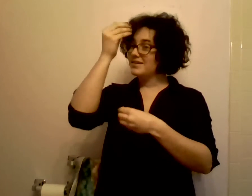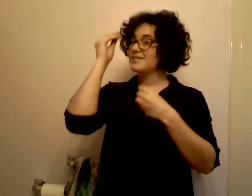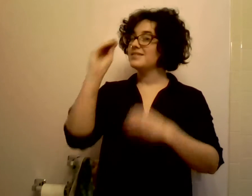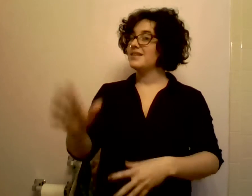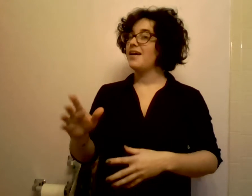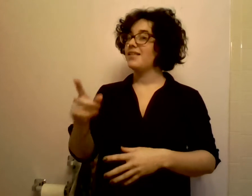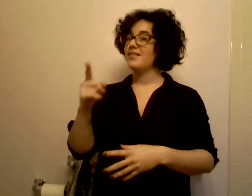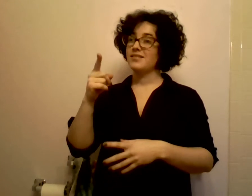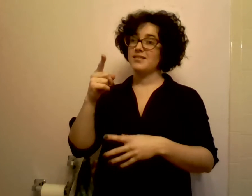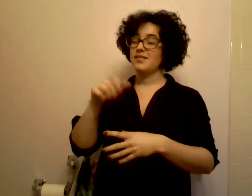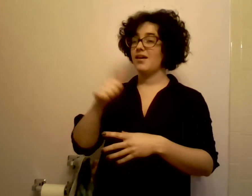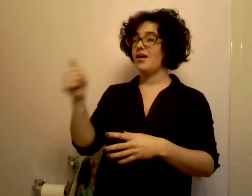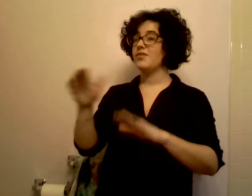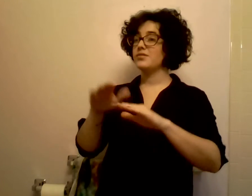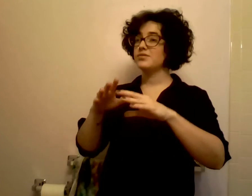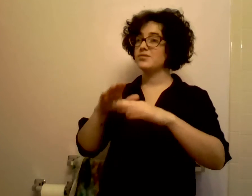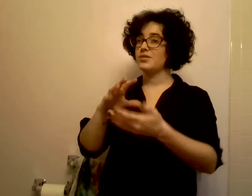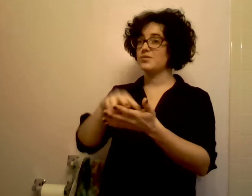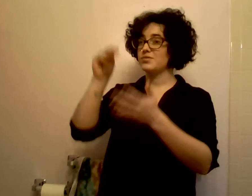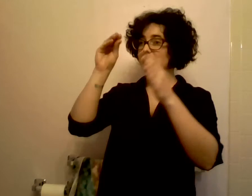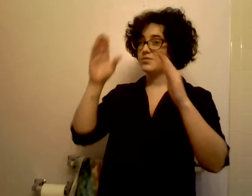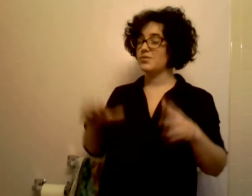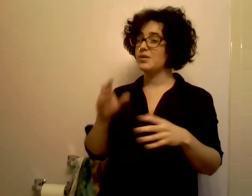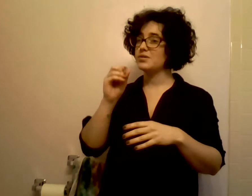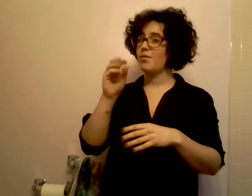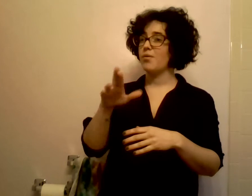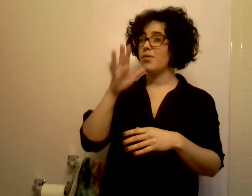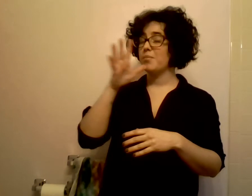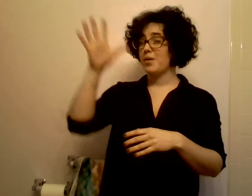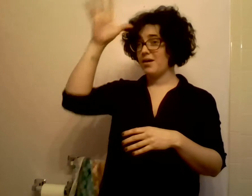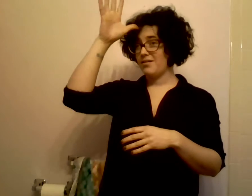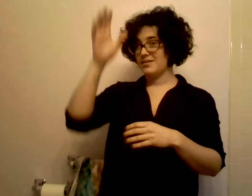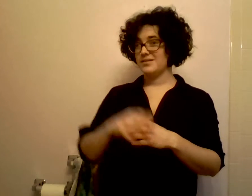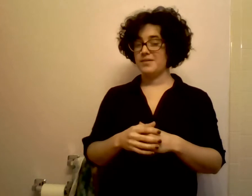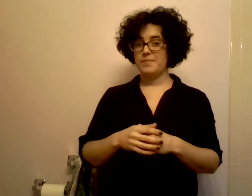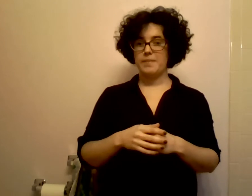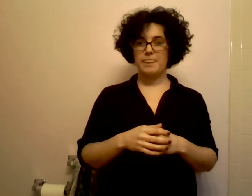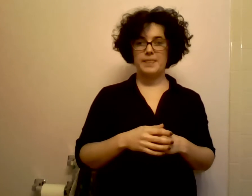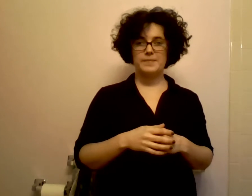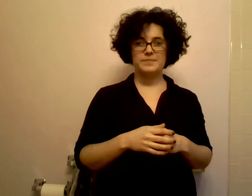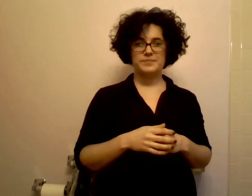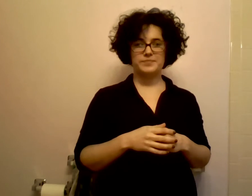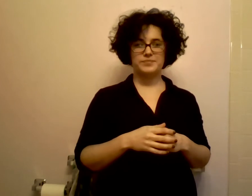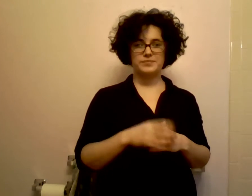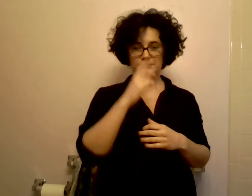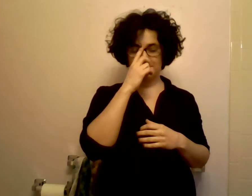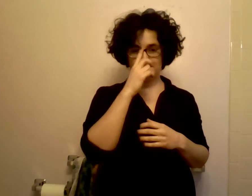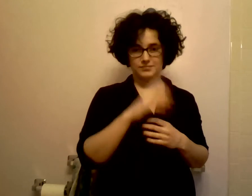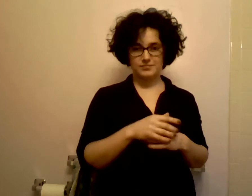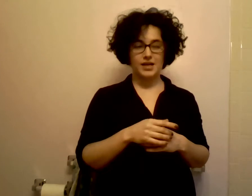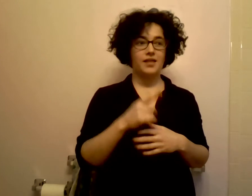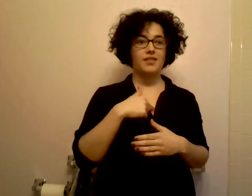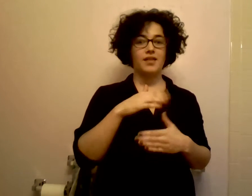this. At the end of the year, it was found that these students tested significantly higher than all of the